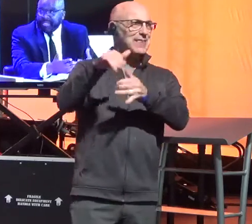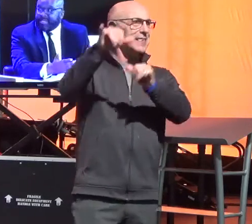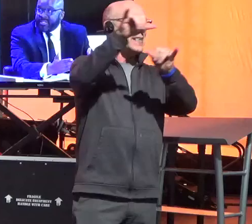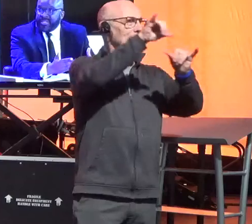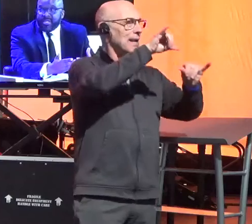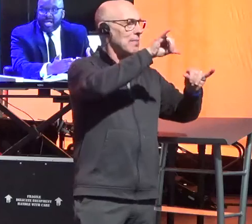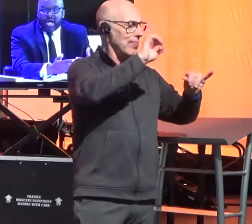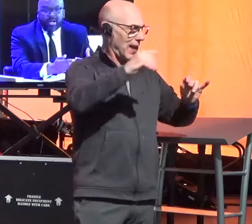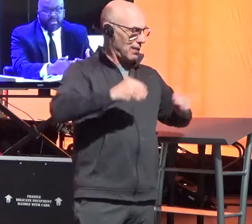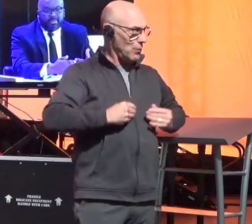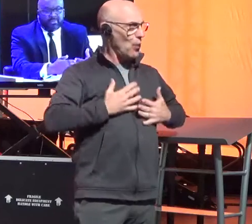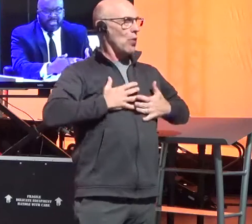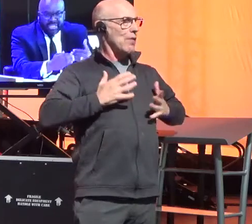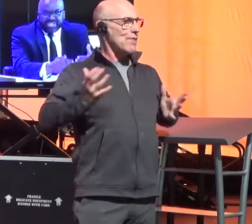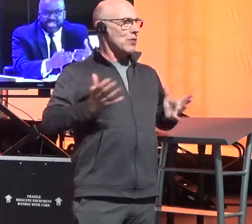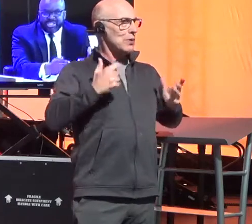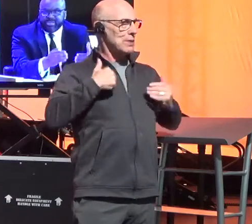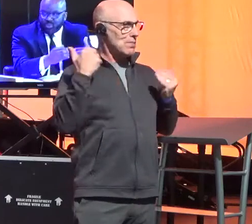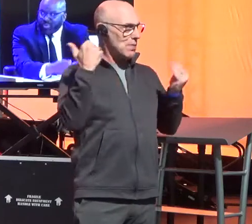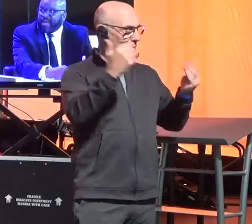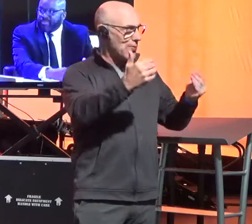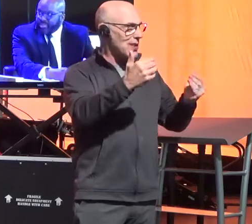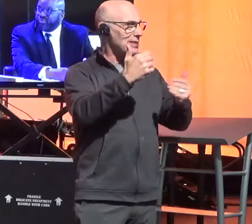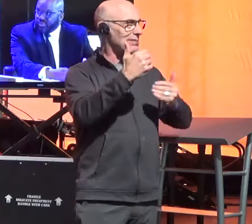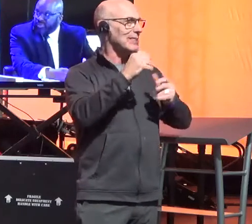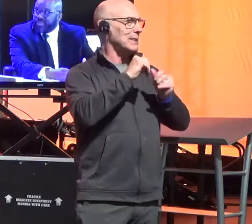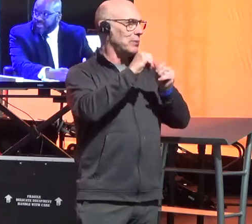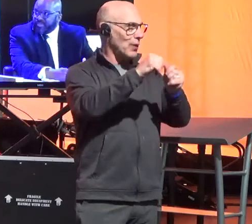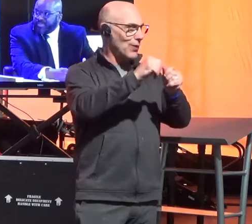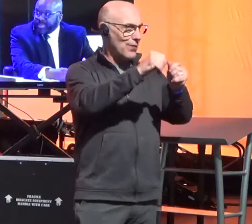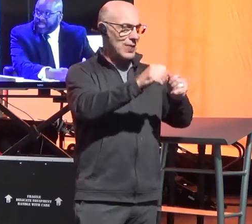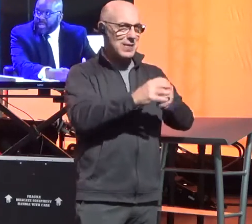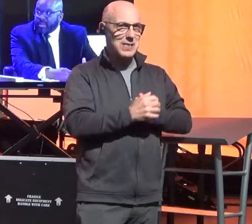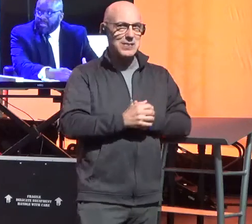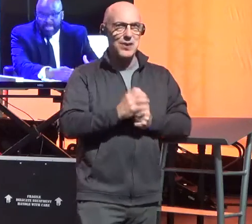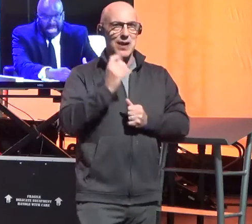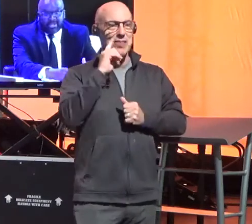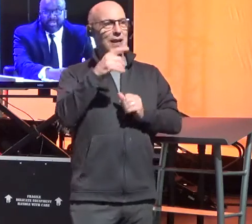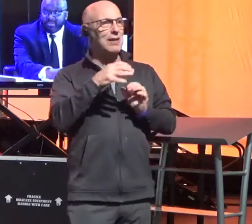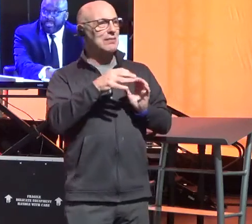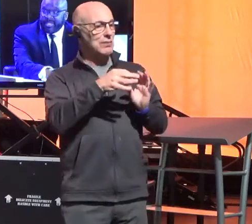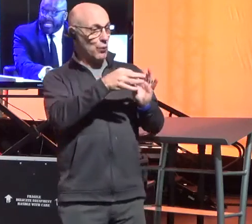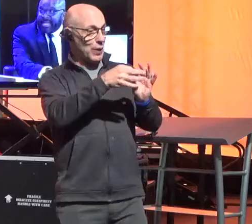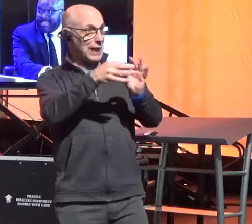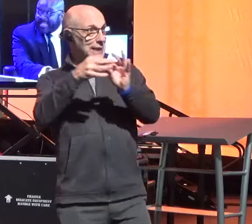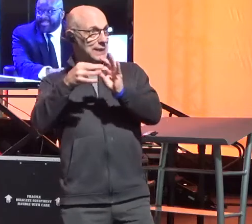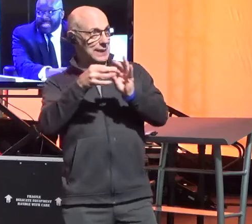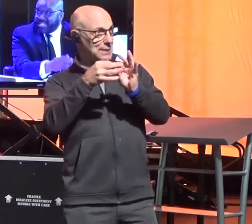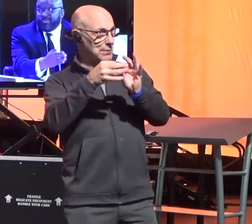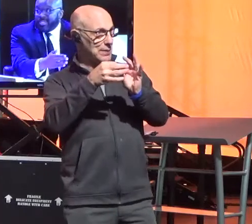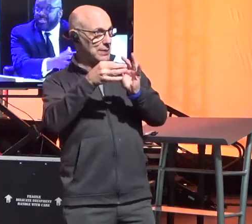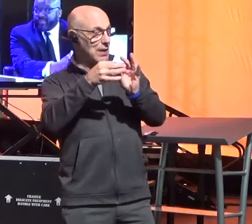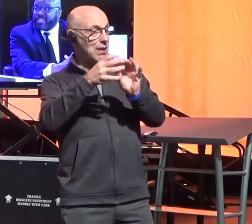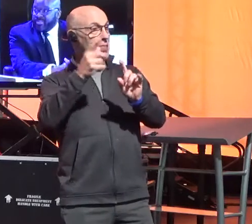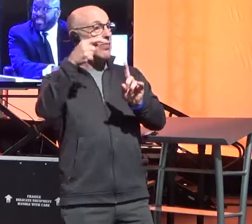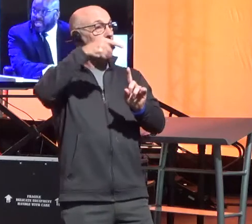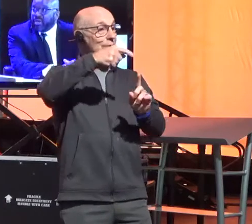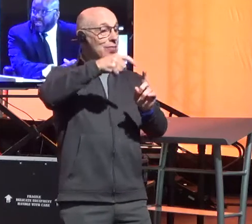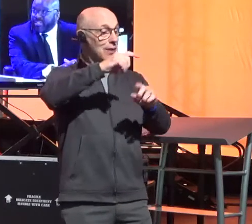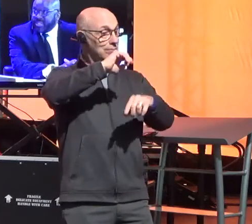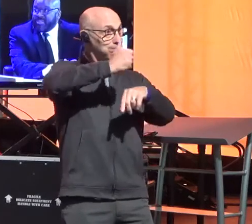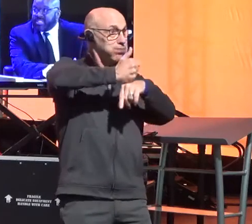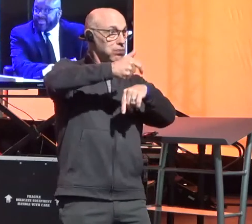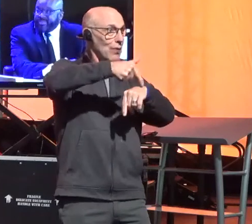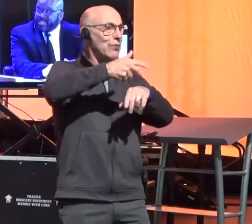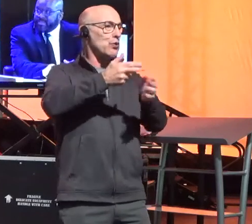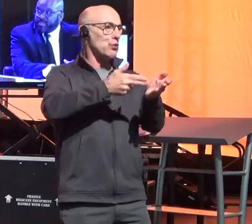think our relationships around the truth matter, and I think that's a reason for us to be encouraged